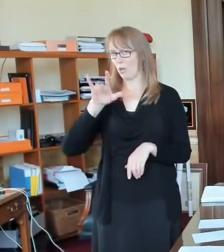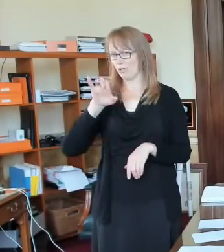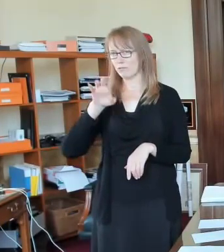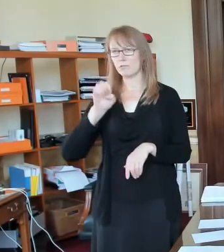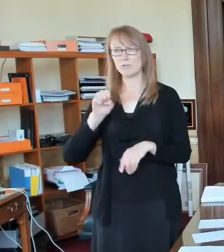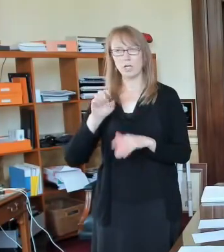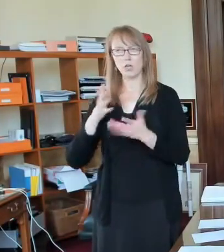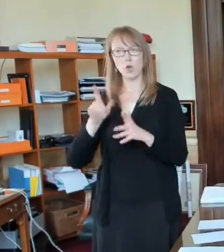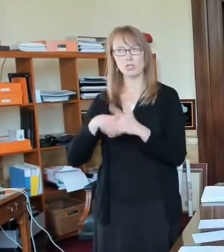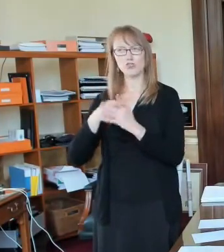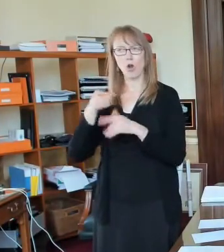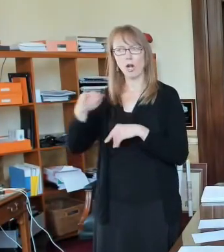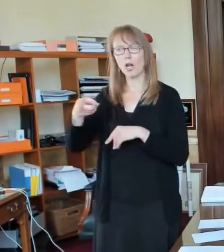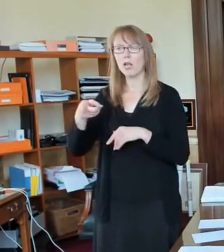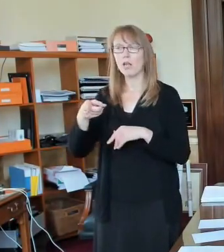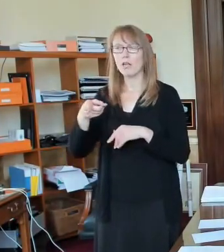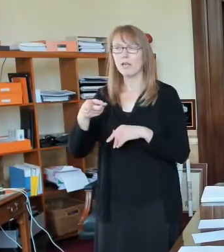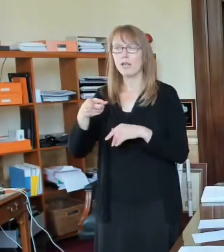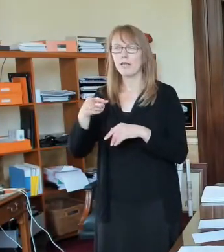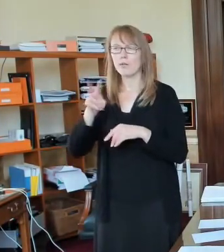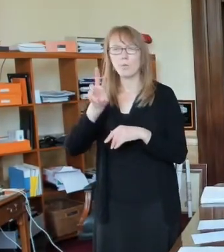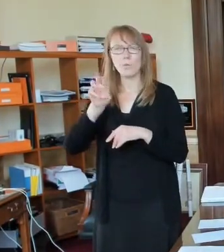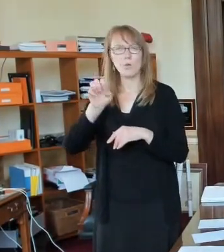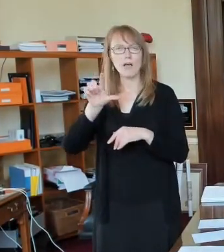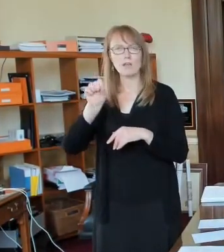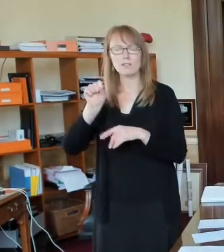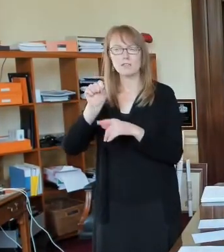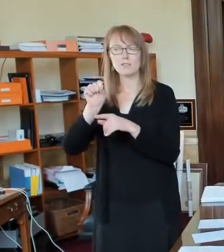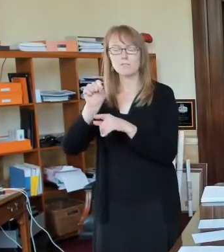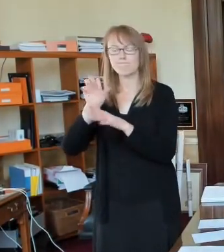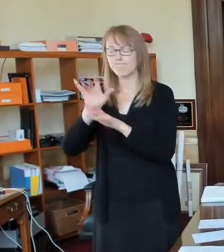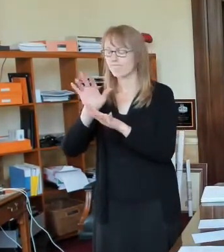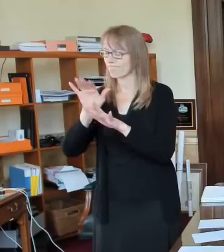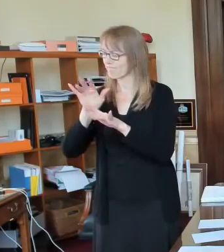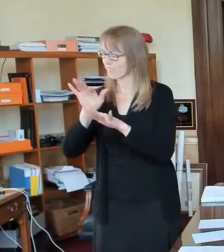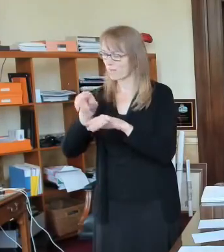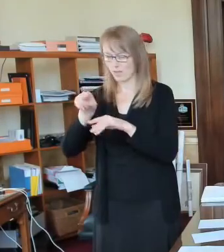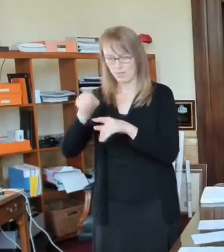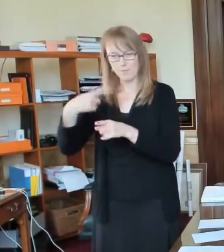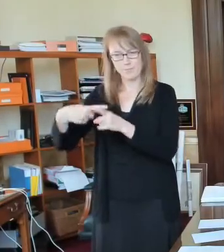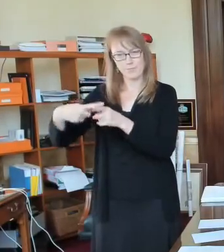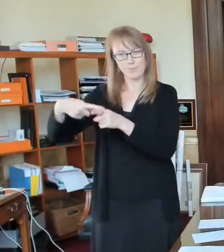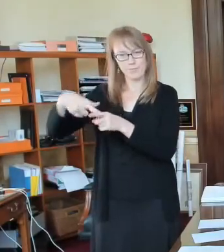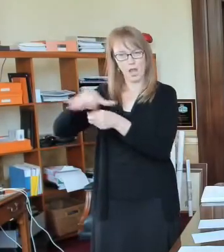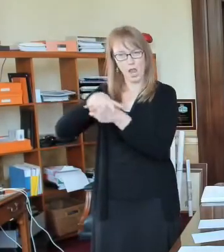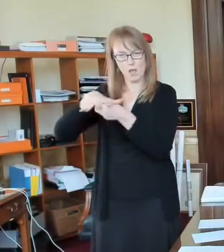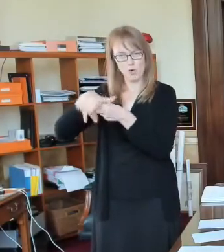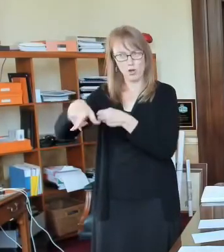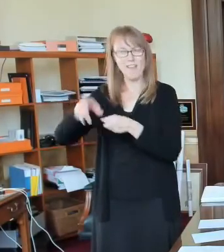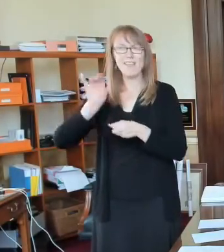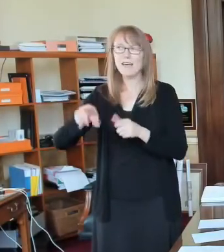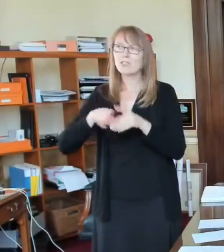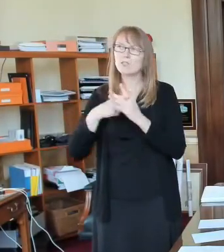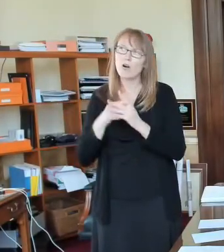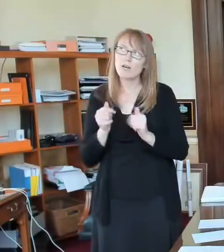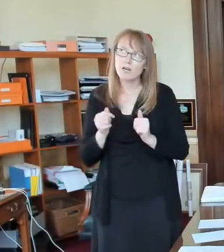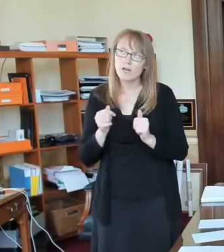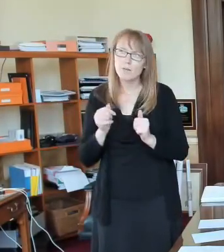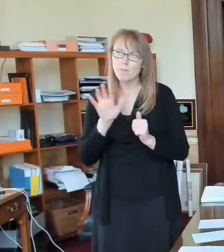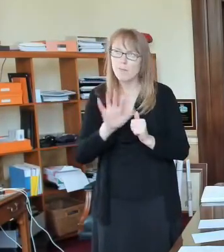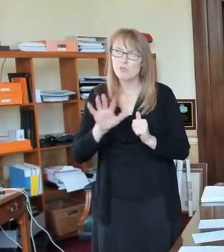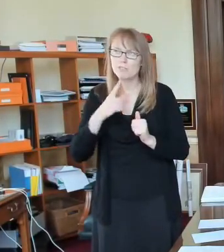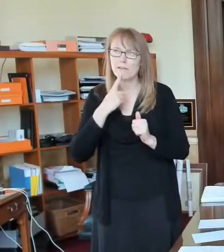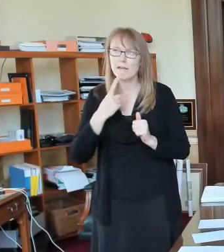it was around the 1st of June. Well, maybe 3 weeks ago. I'm going to say 3 weeks ago. And so it